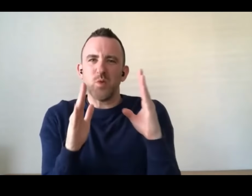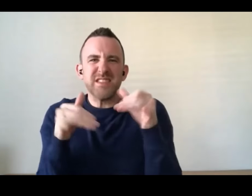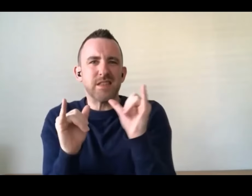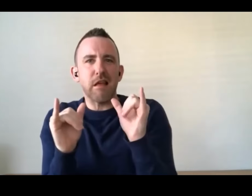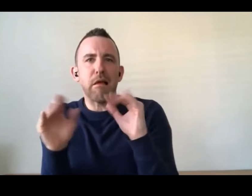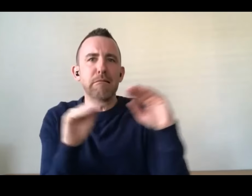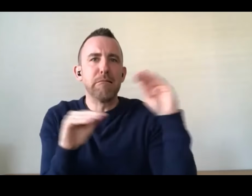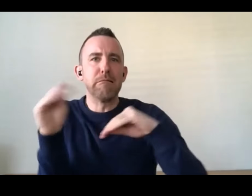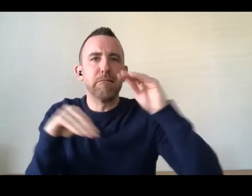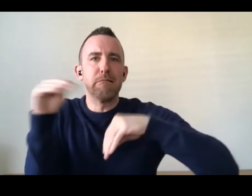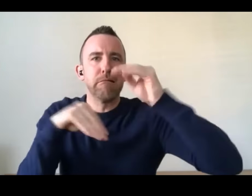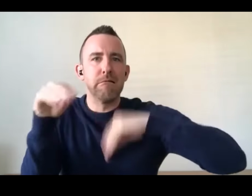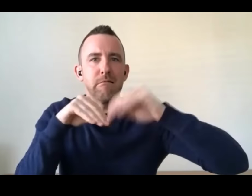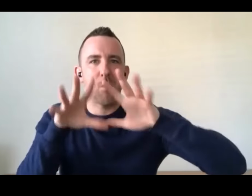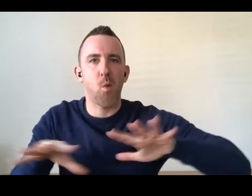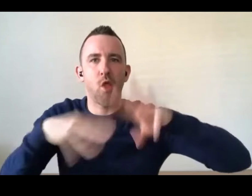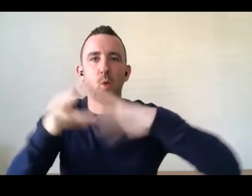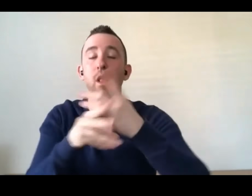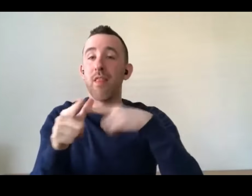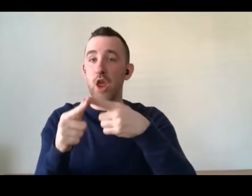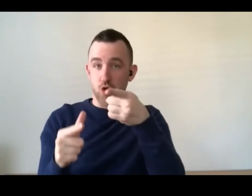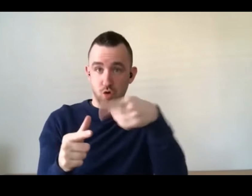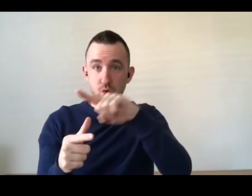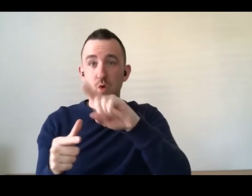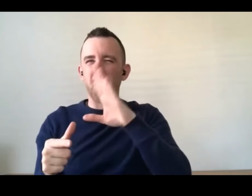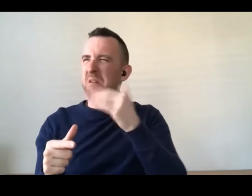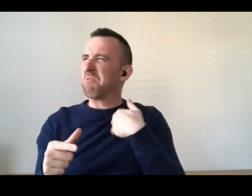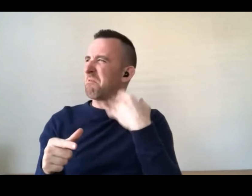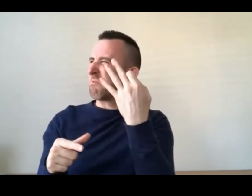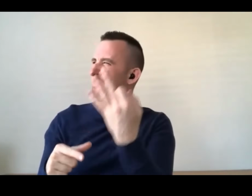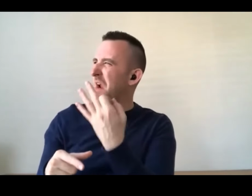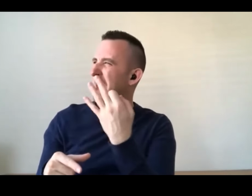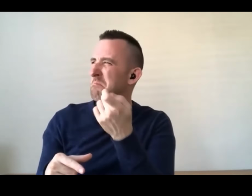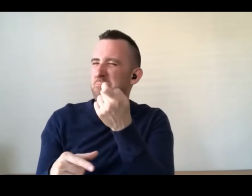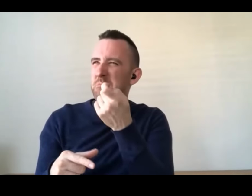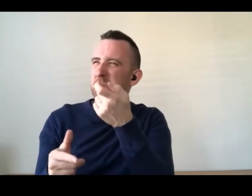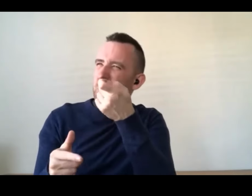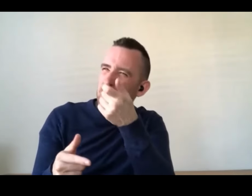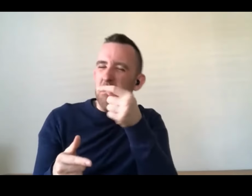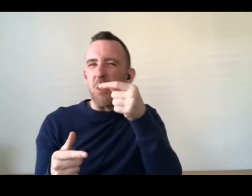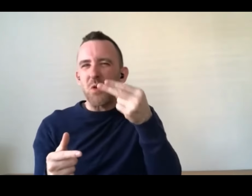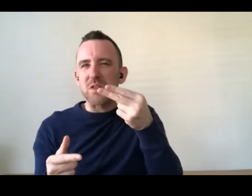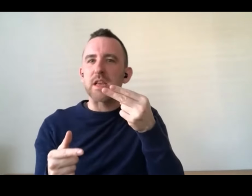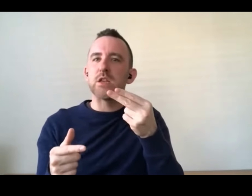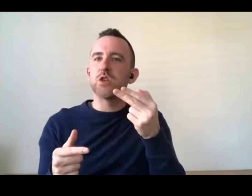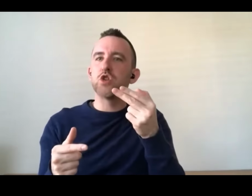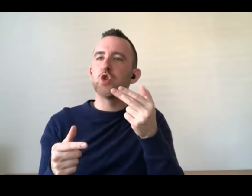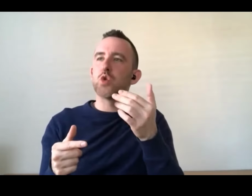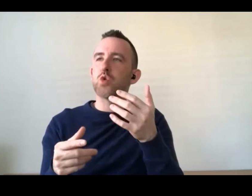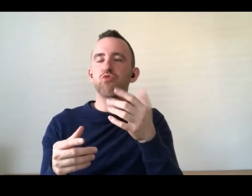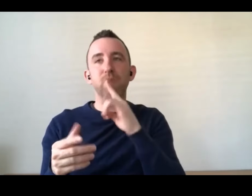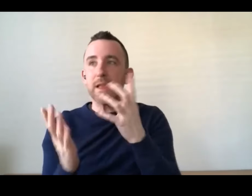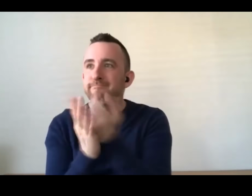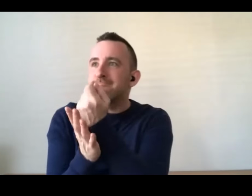the world. And then you will have probably Friday-ish, maybe even a little bit of Thursday to get to know your